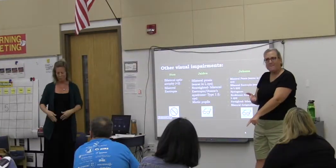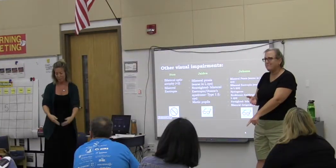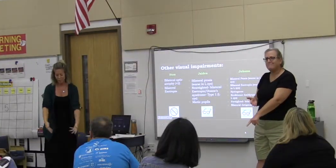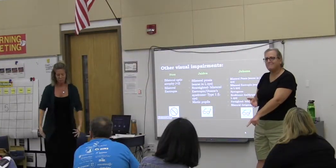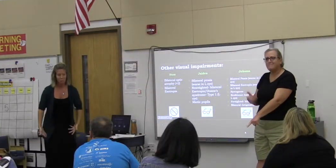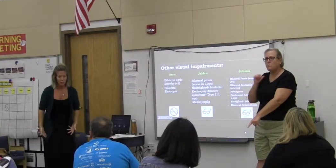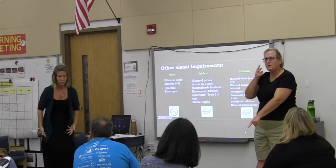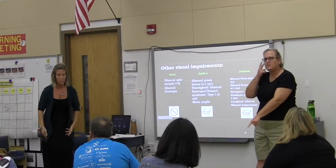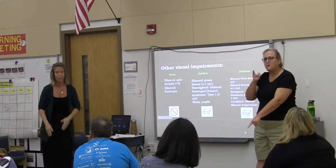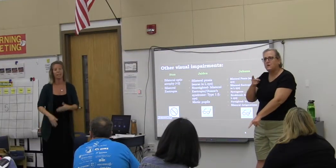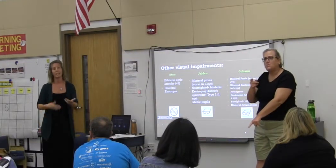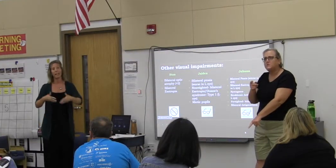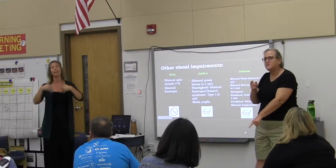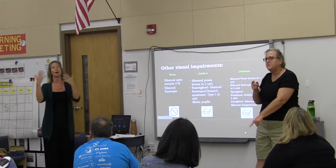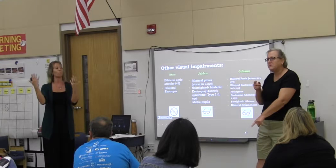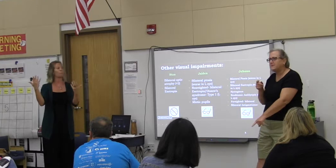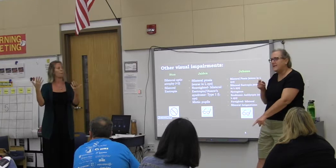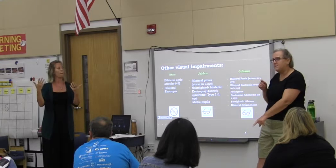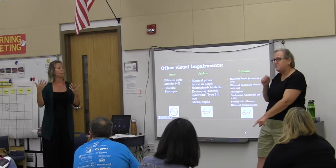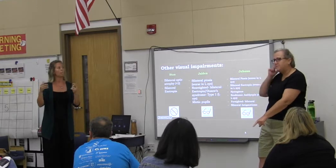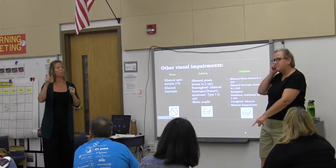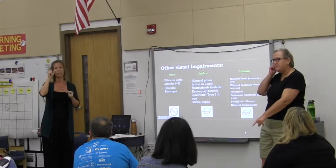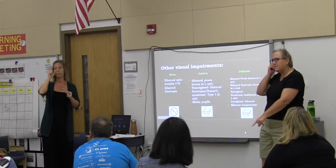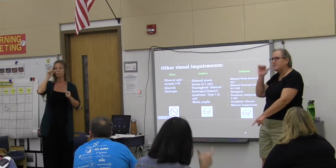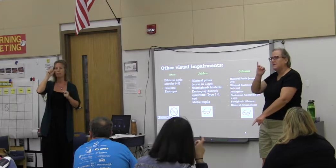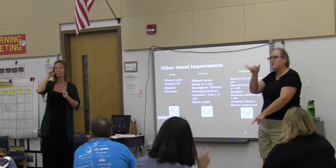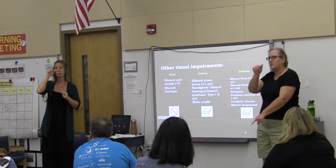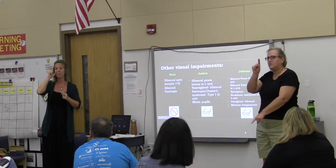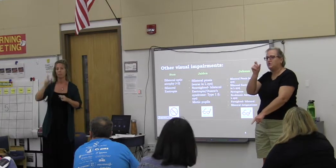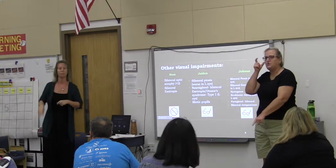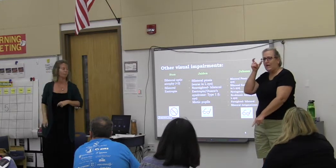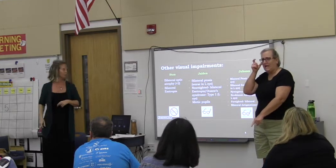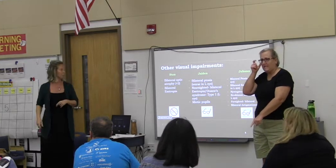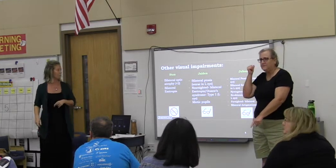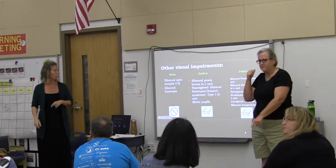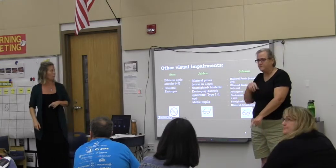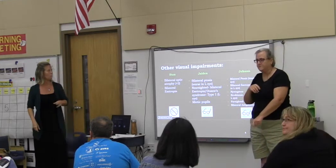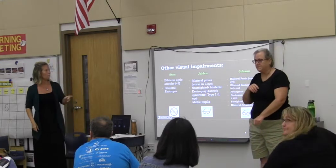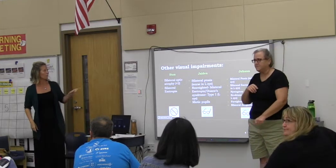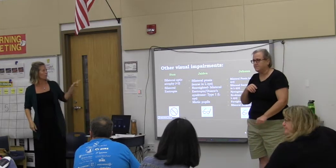you. He might see that your feet are here. And which student is that? Jaden.